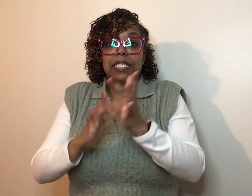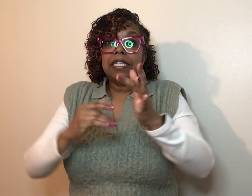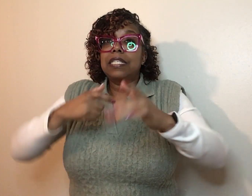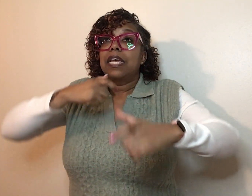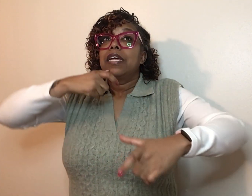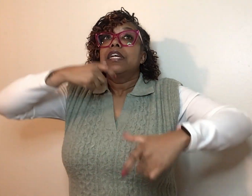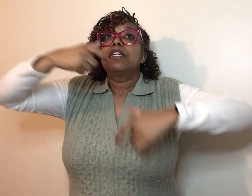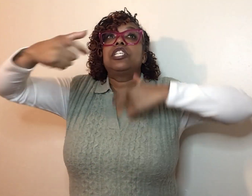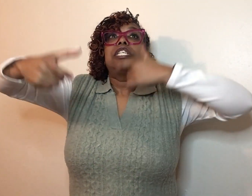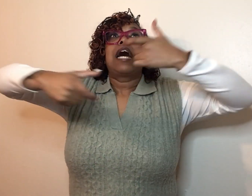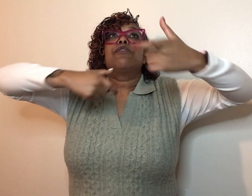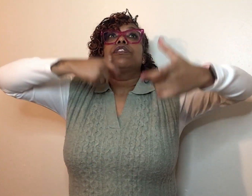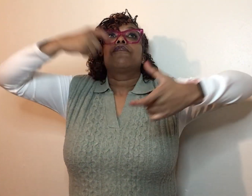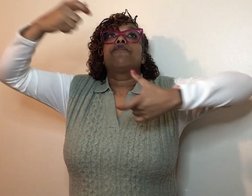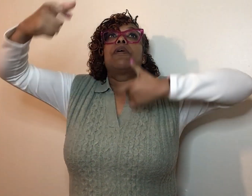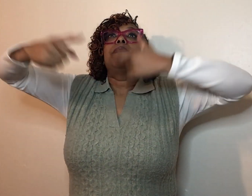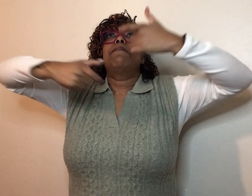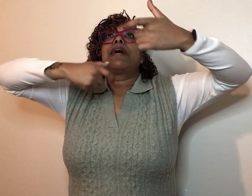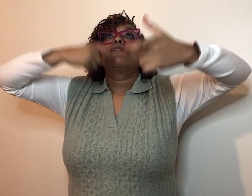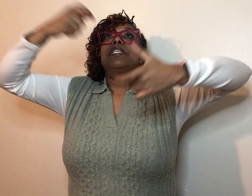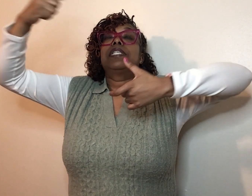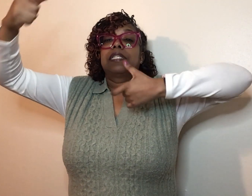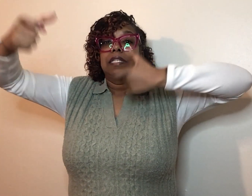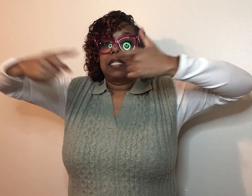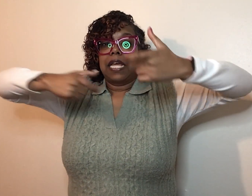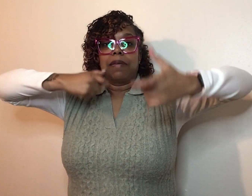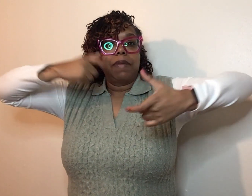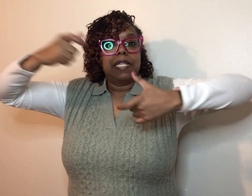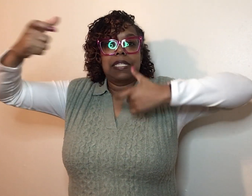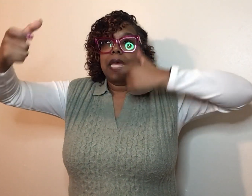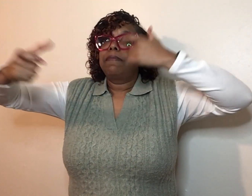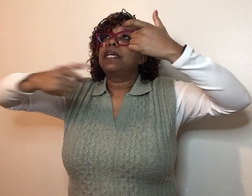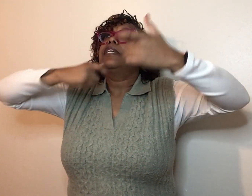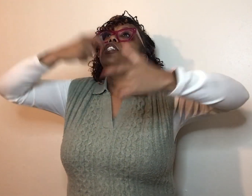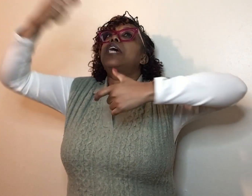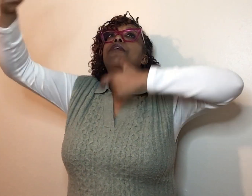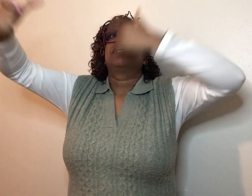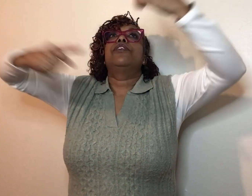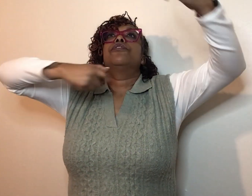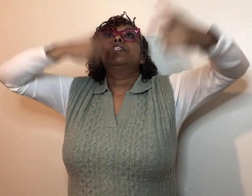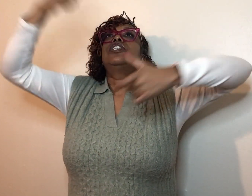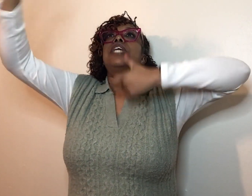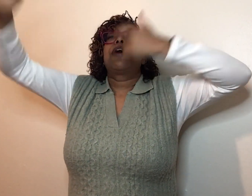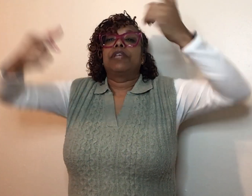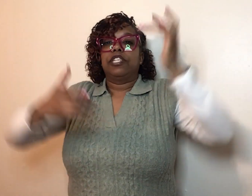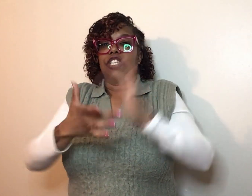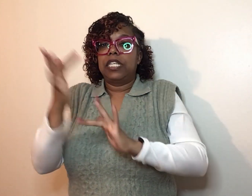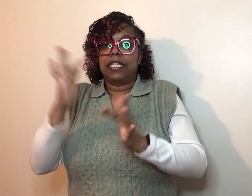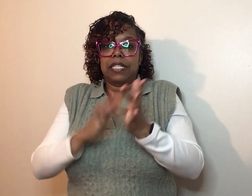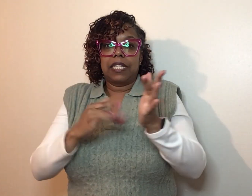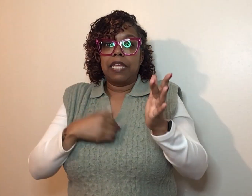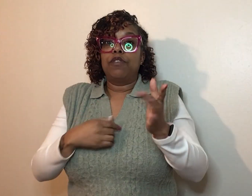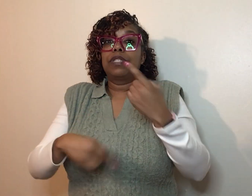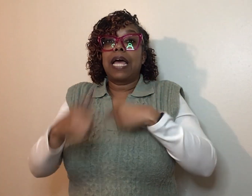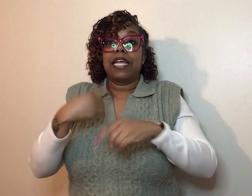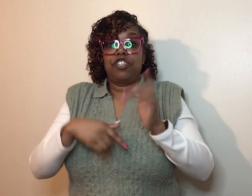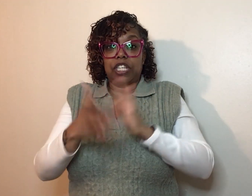Jesus, shout from the mountain. That can be the same thing. Shouting, you're just shouting Jesus, and you sign